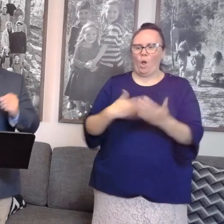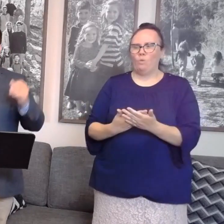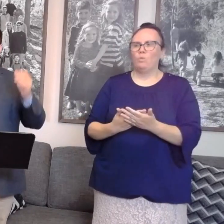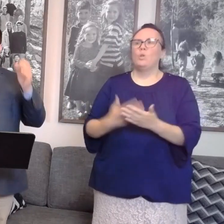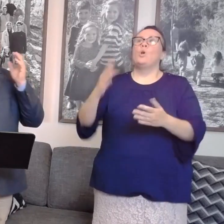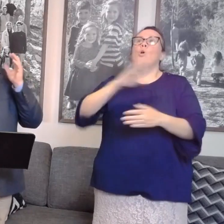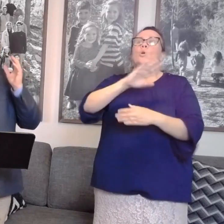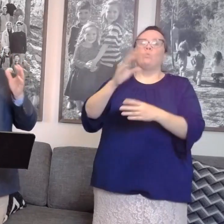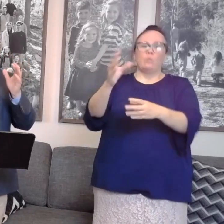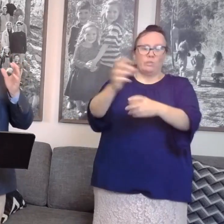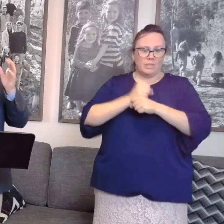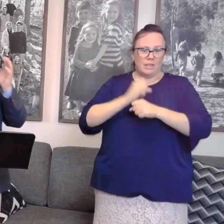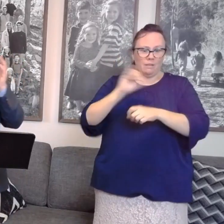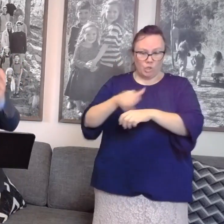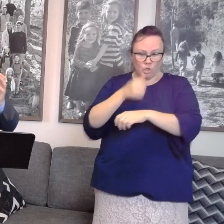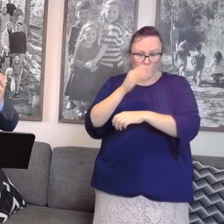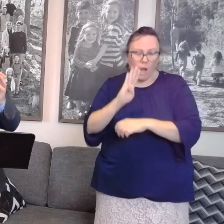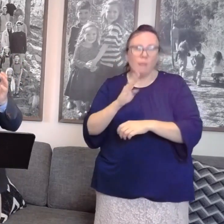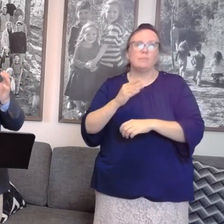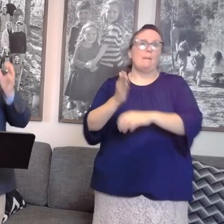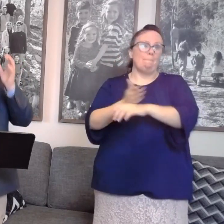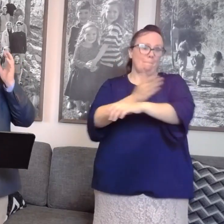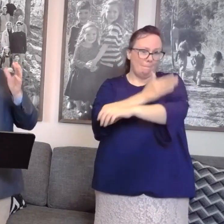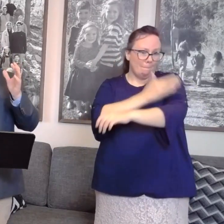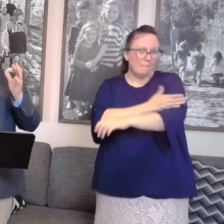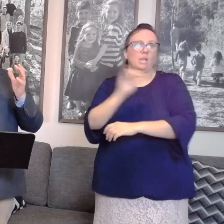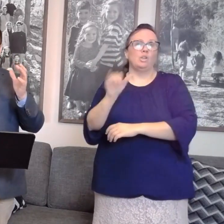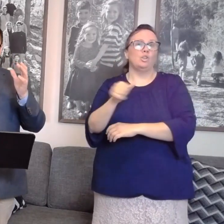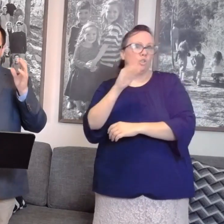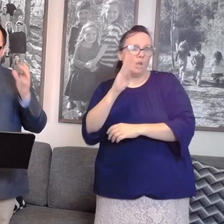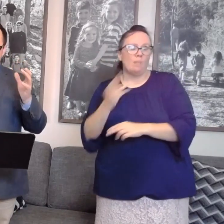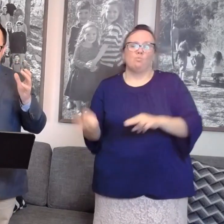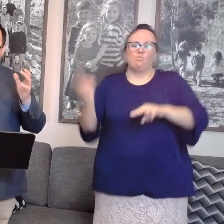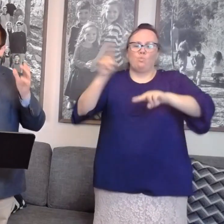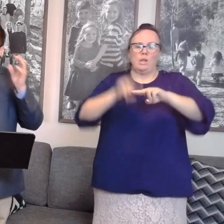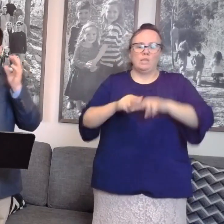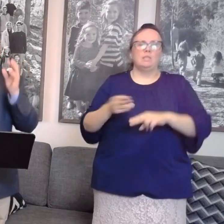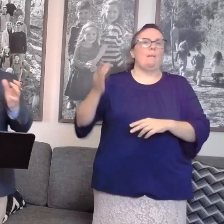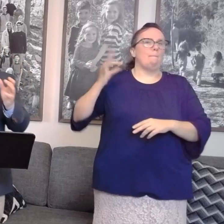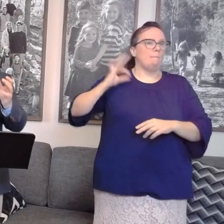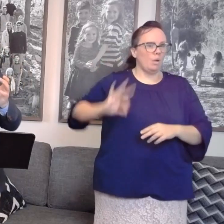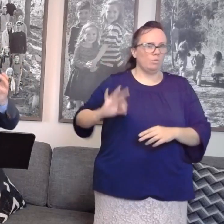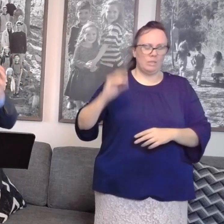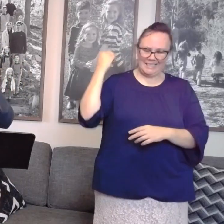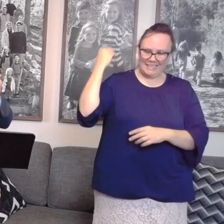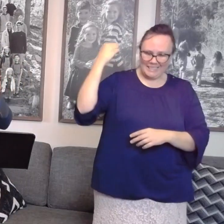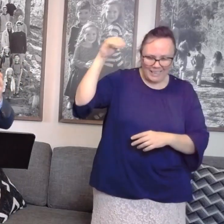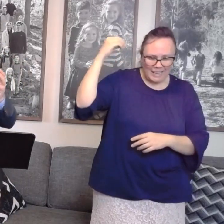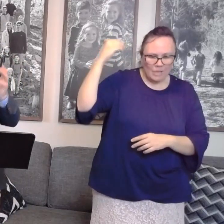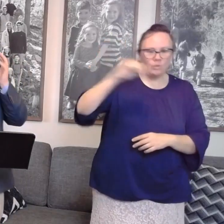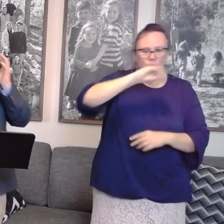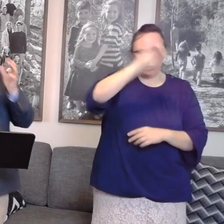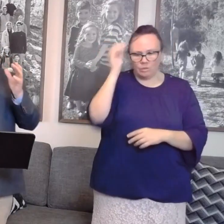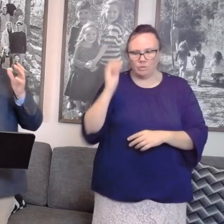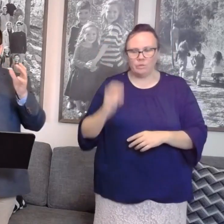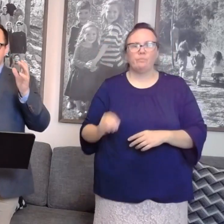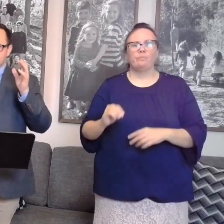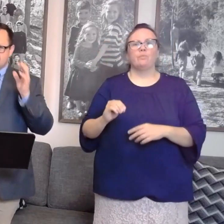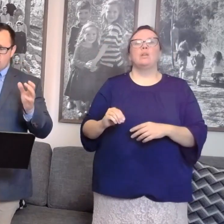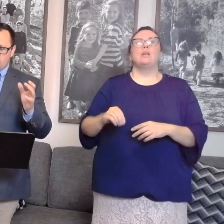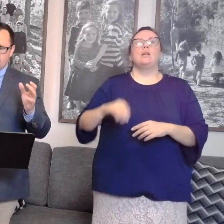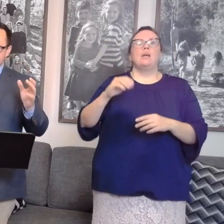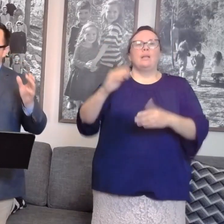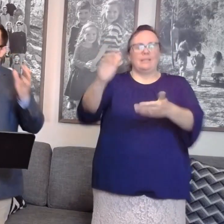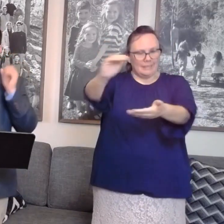it. We receive jobs and better jobs, raises and bonuses, sales and commissions, benefits